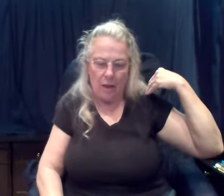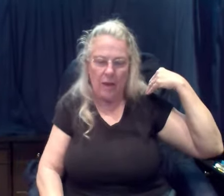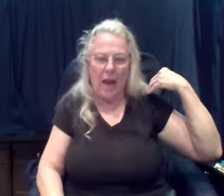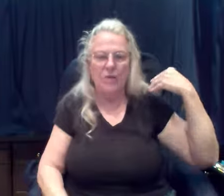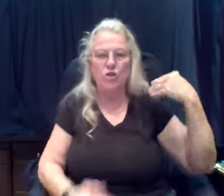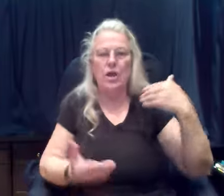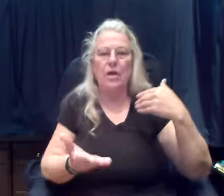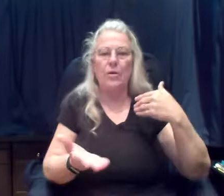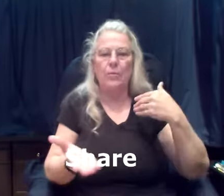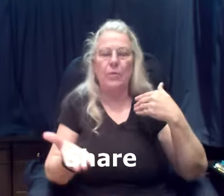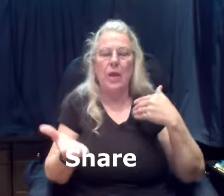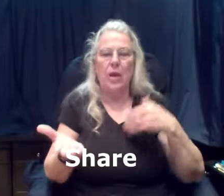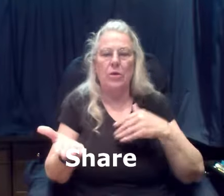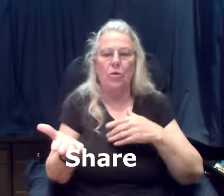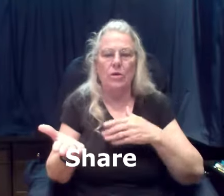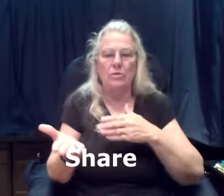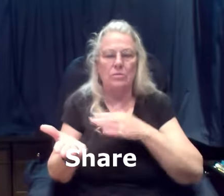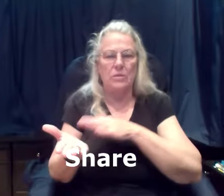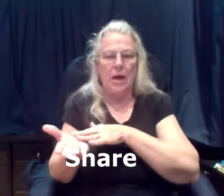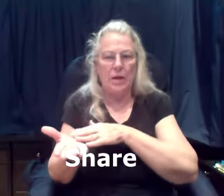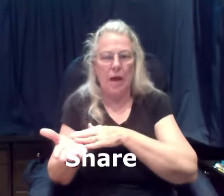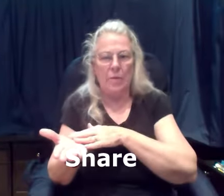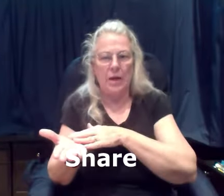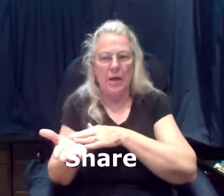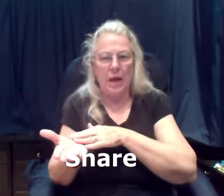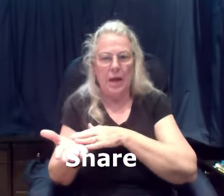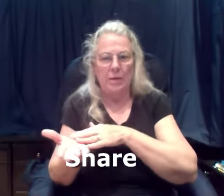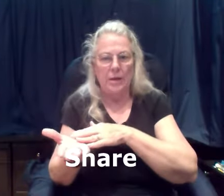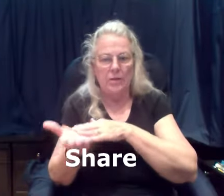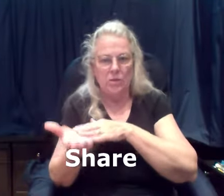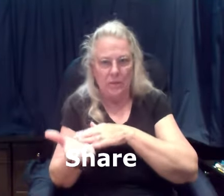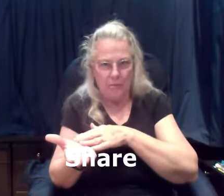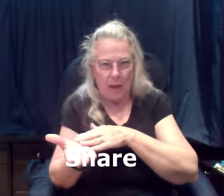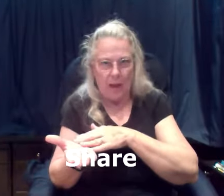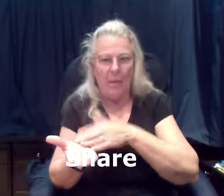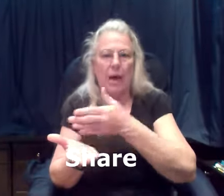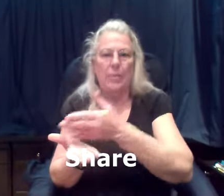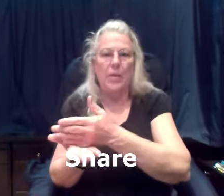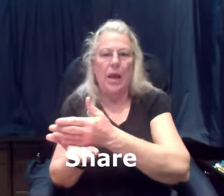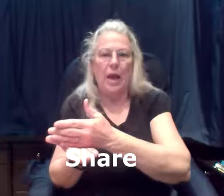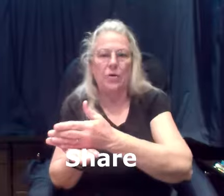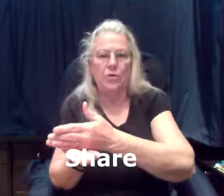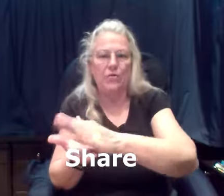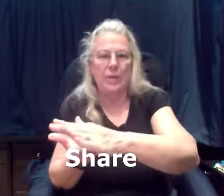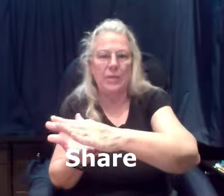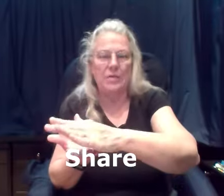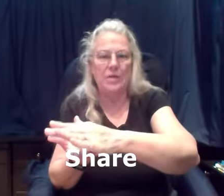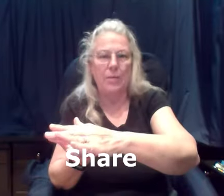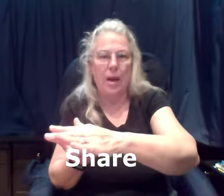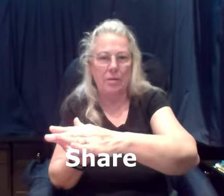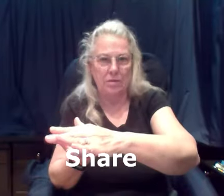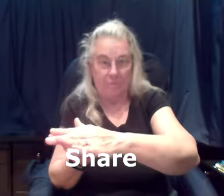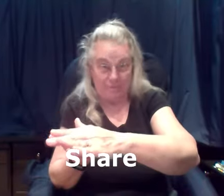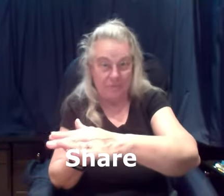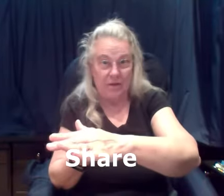And share, your non-dominant hand is palm up, and you're flipping some out to that